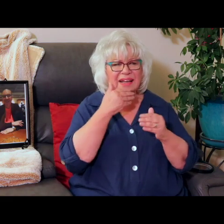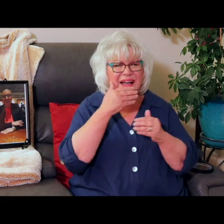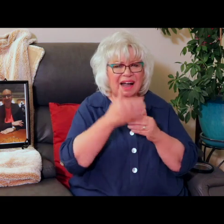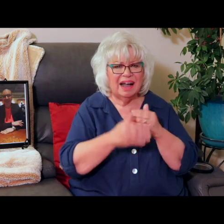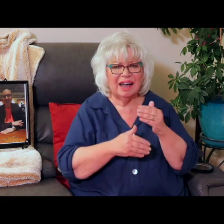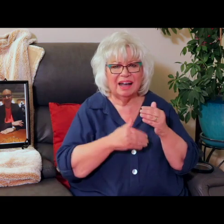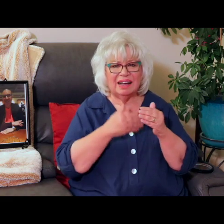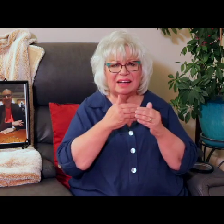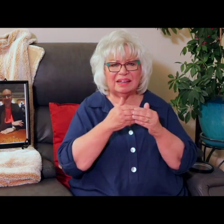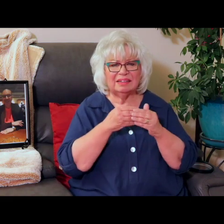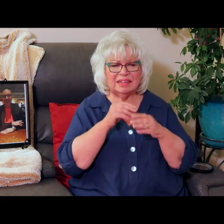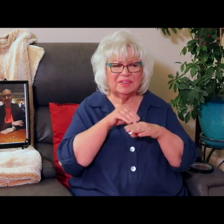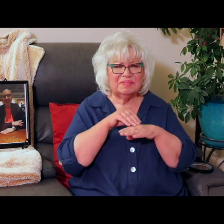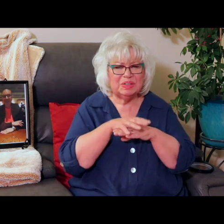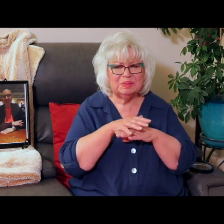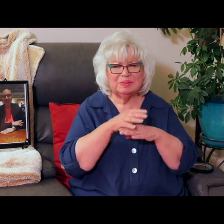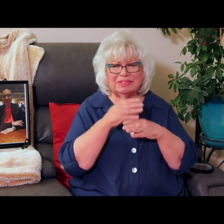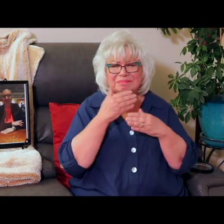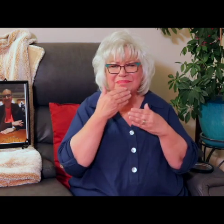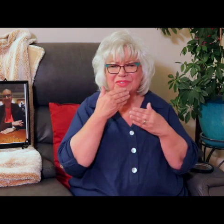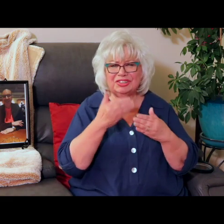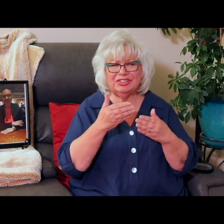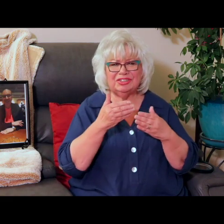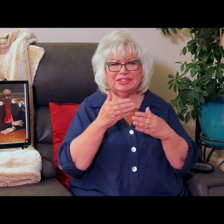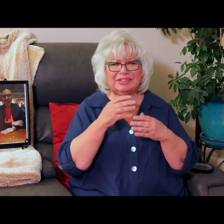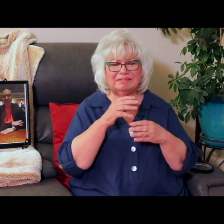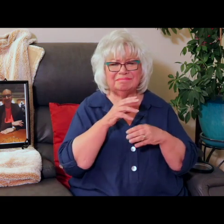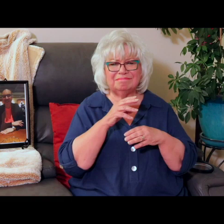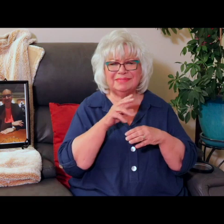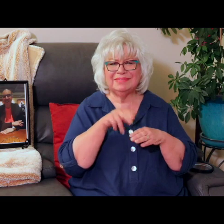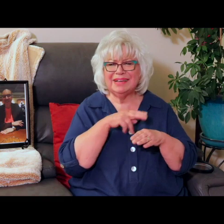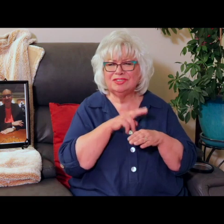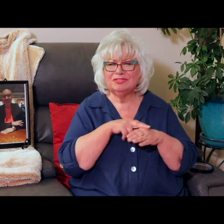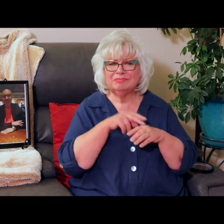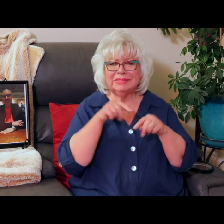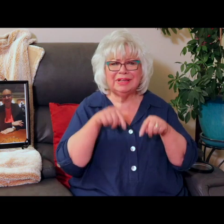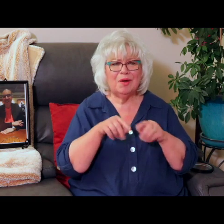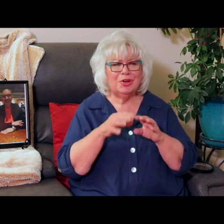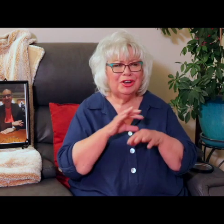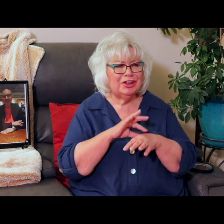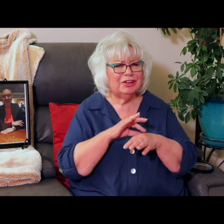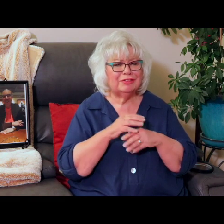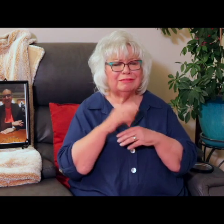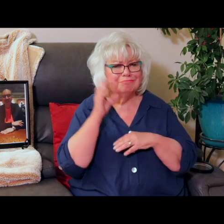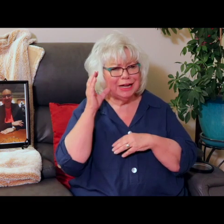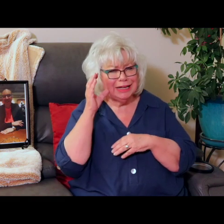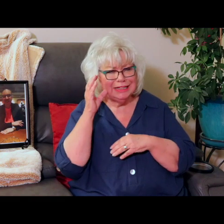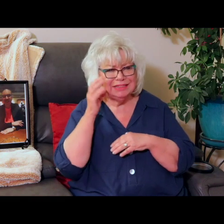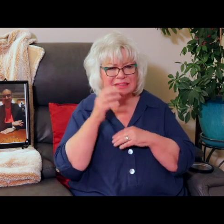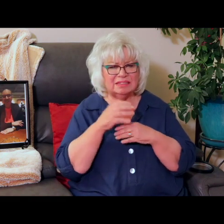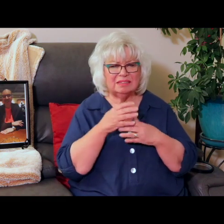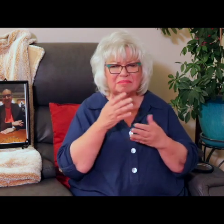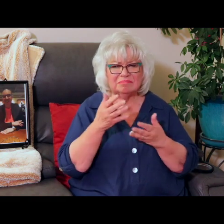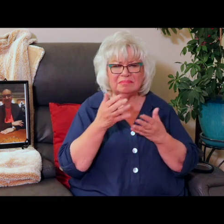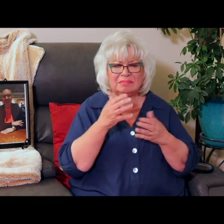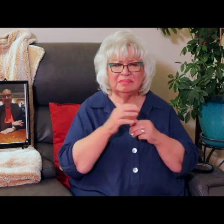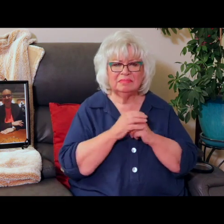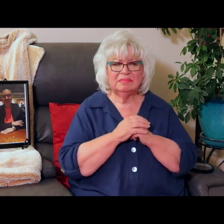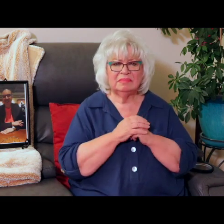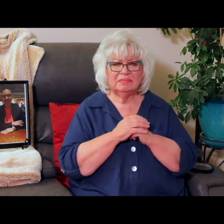all consistent in their message. How kind he was, how influential he was, how down to earth he was, what a great listener